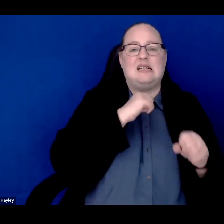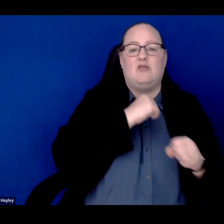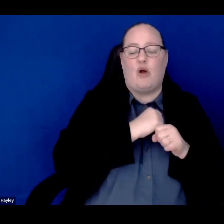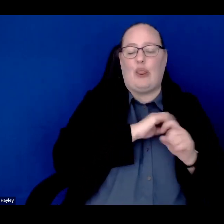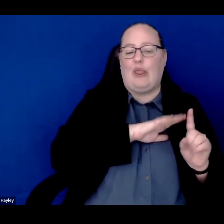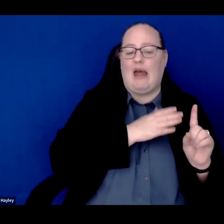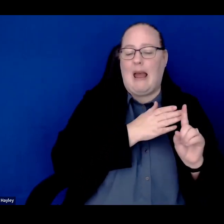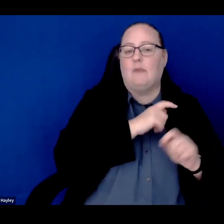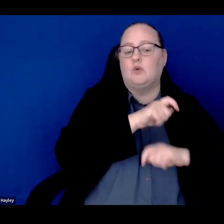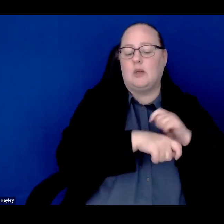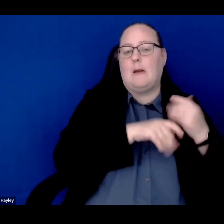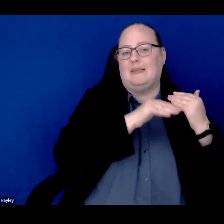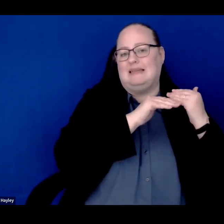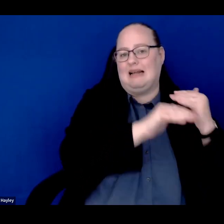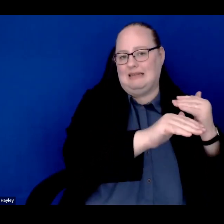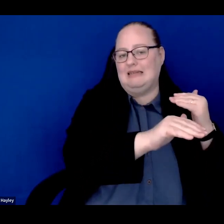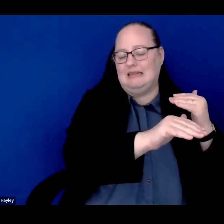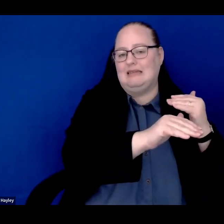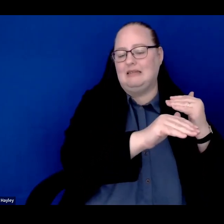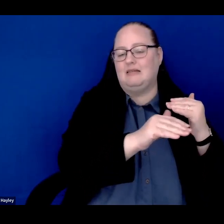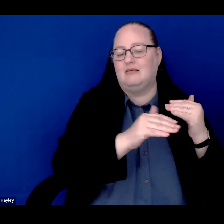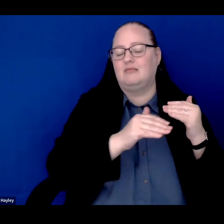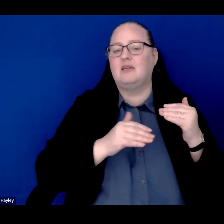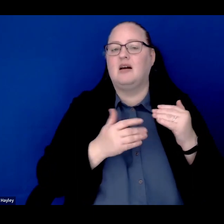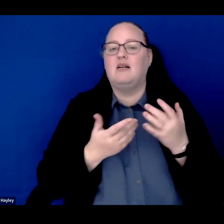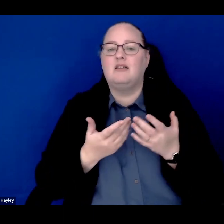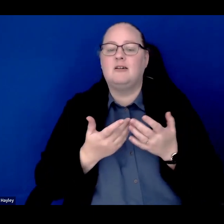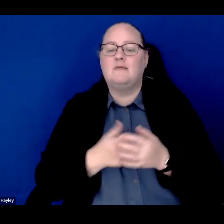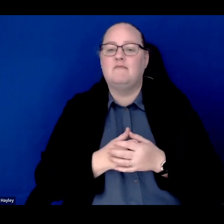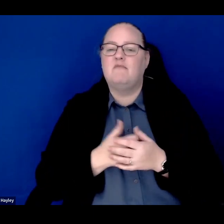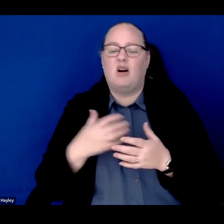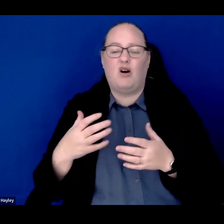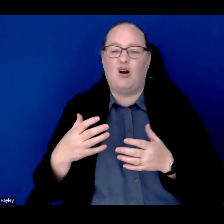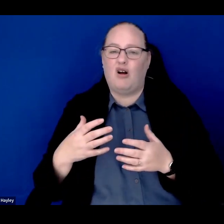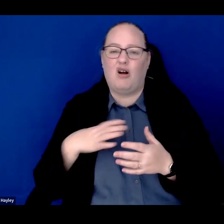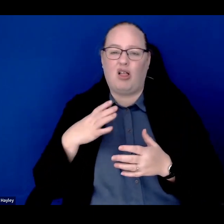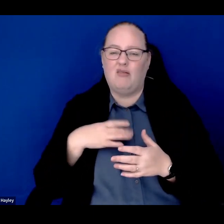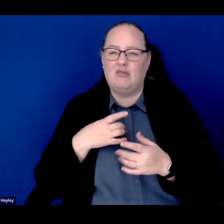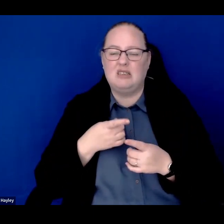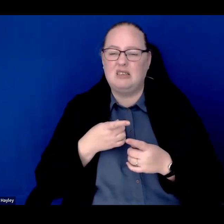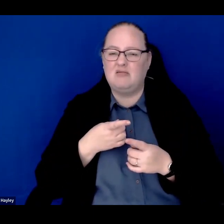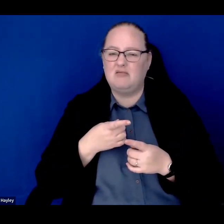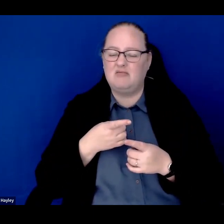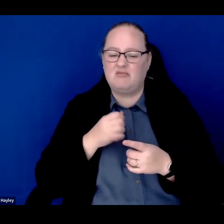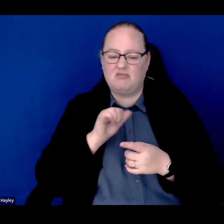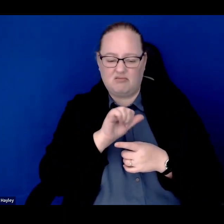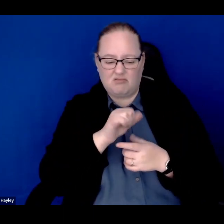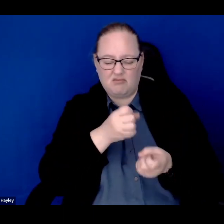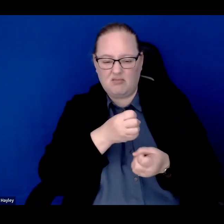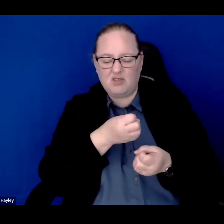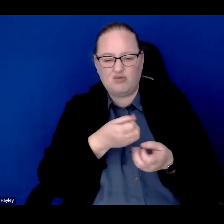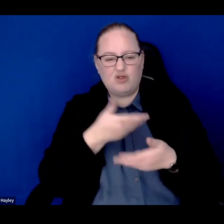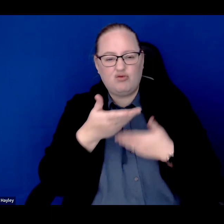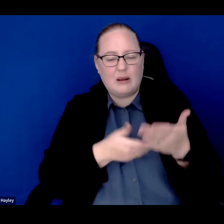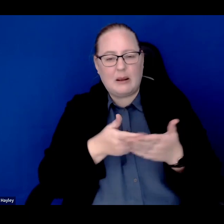state, as you described. And I mean, that was already something, I think that was one of the major outcome of